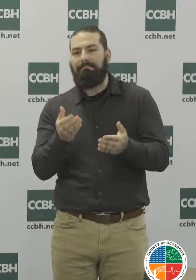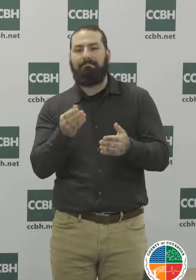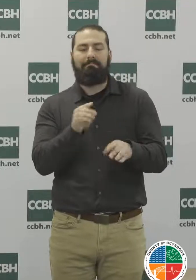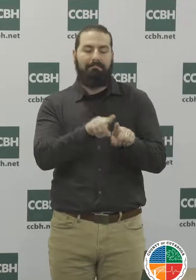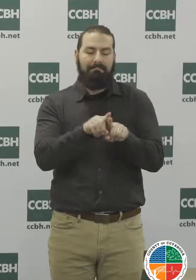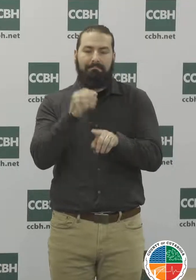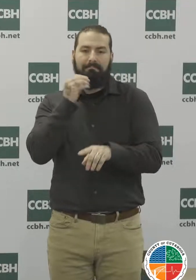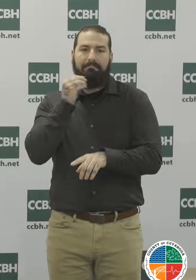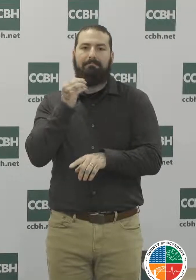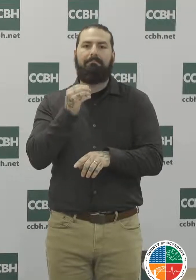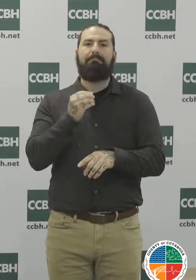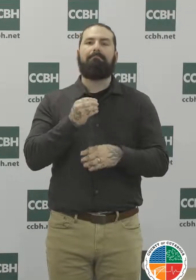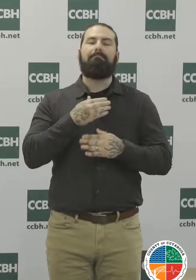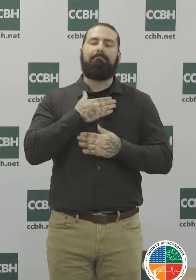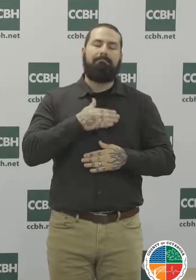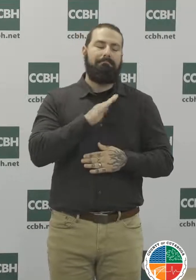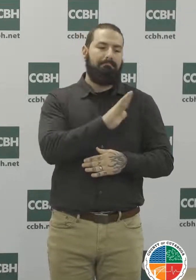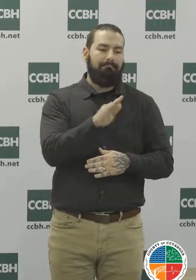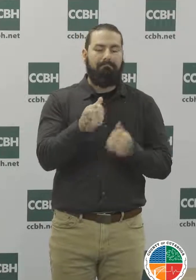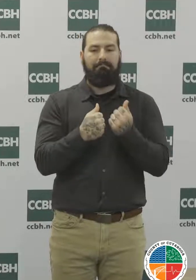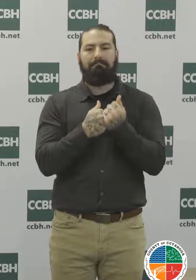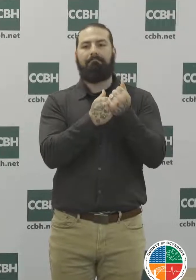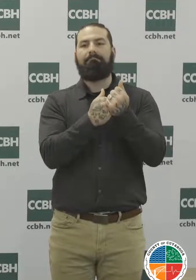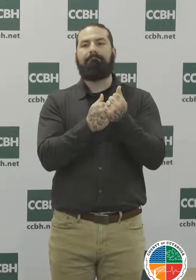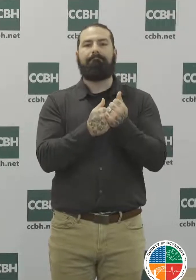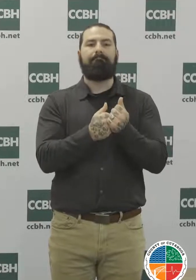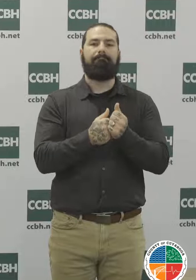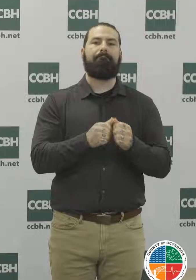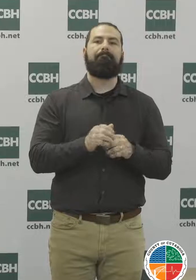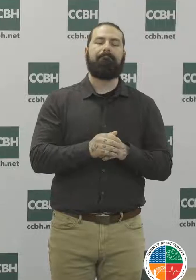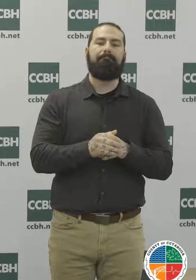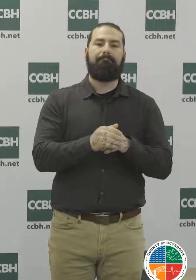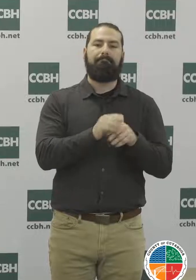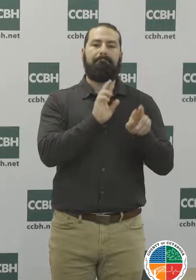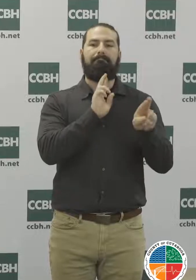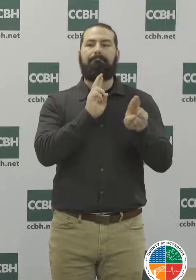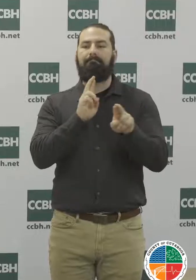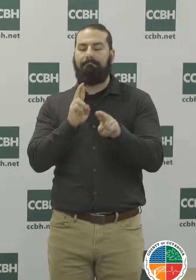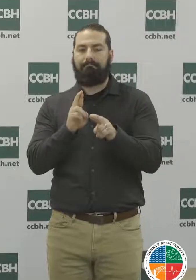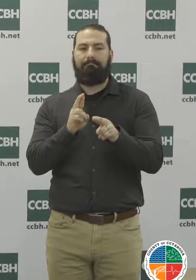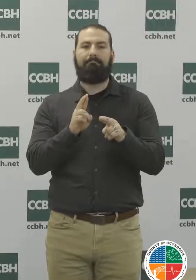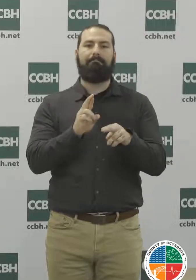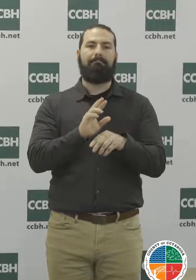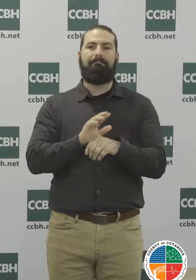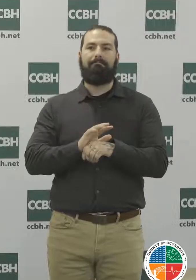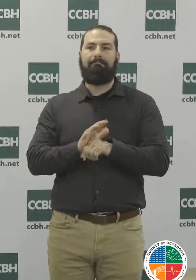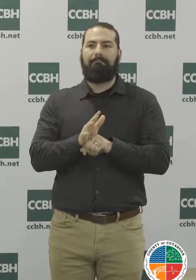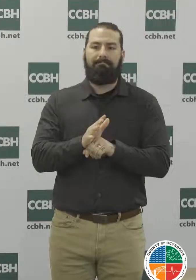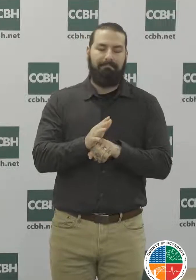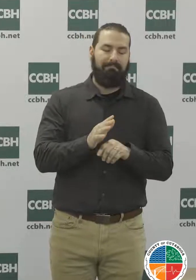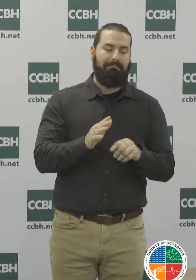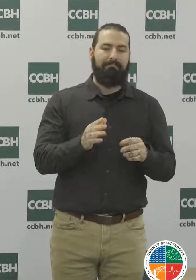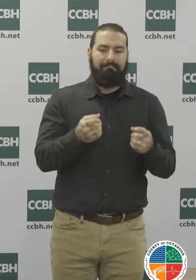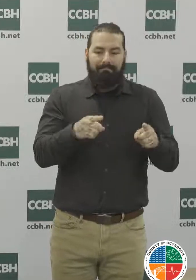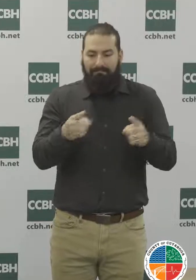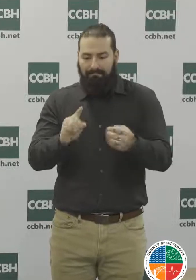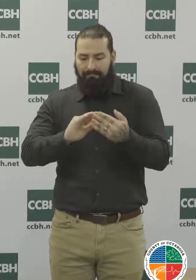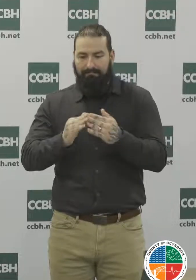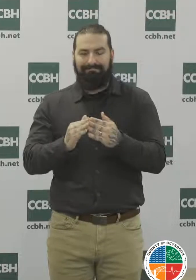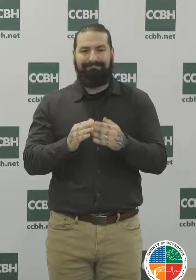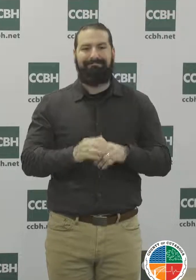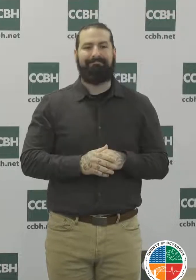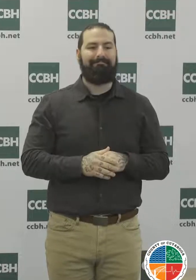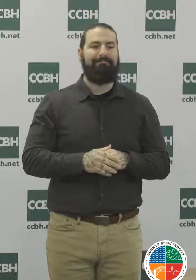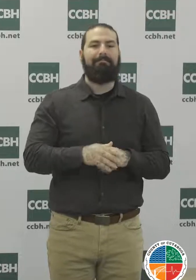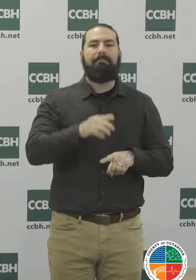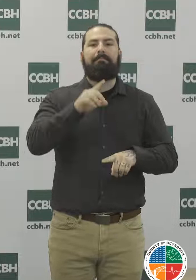continued support in covering the impact of this pandemic on our community. I cannot brief you on the status